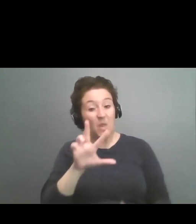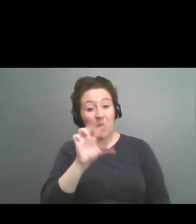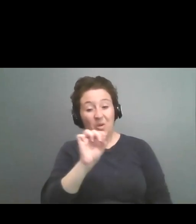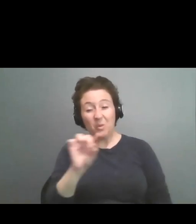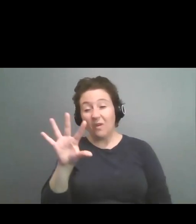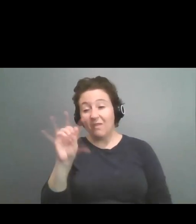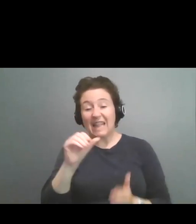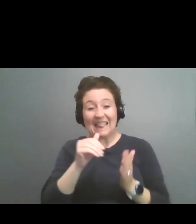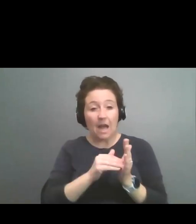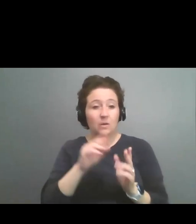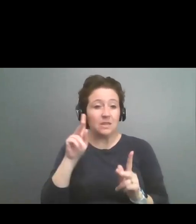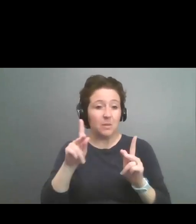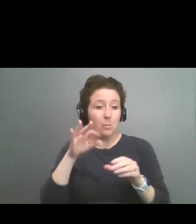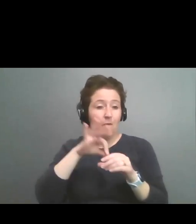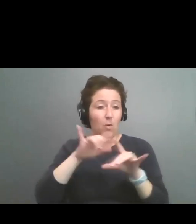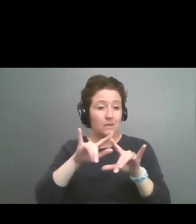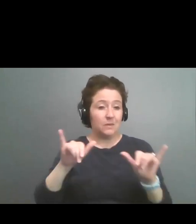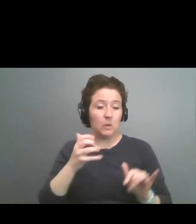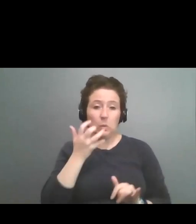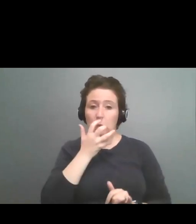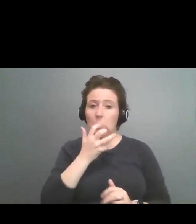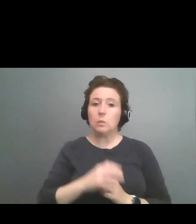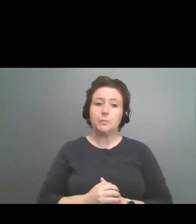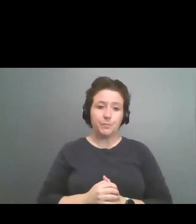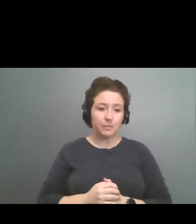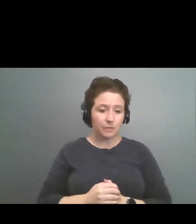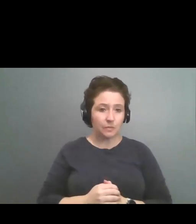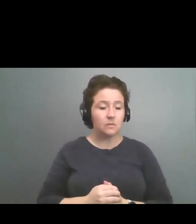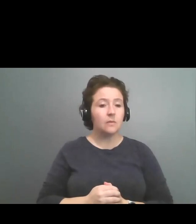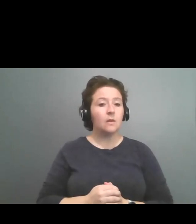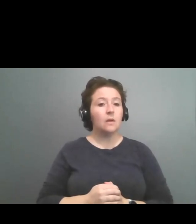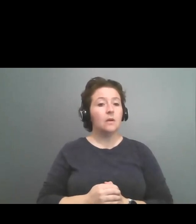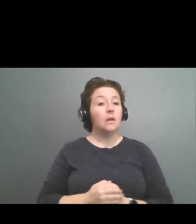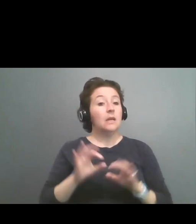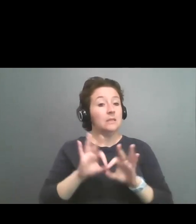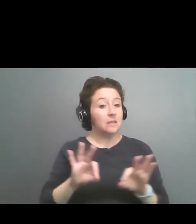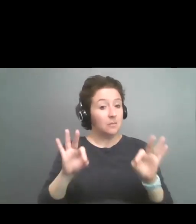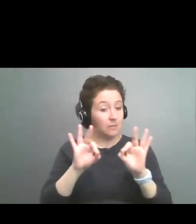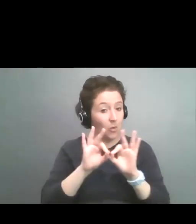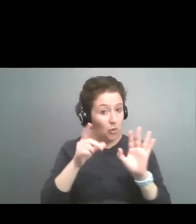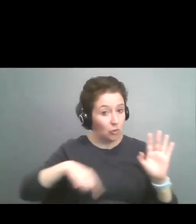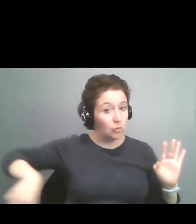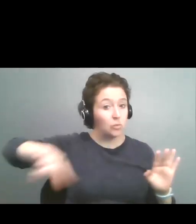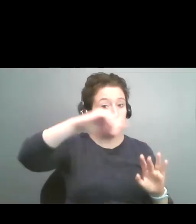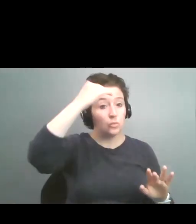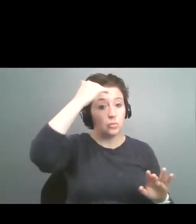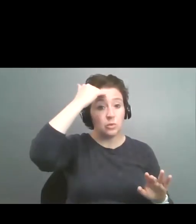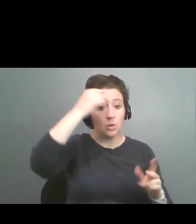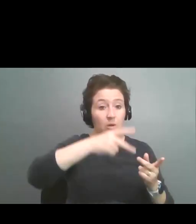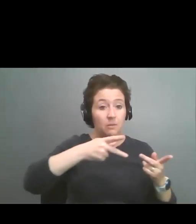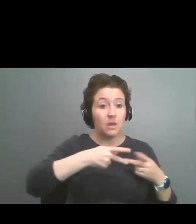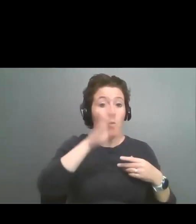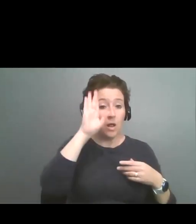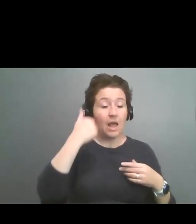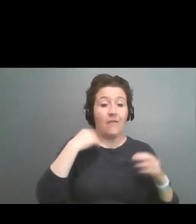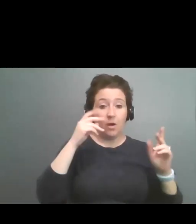same time in Scott County. We want to make sure that everyone knows that at our locations, we'll have greeters